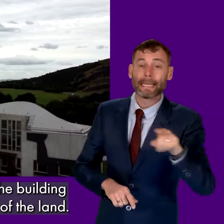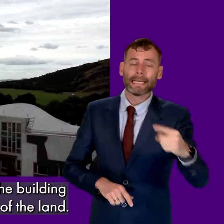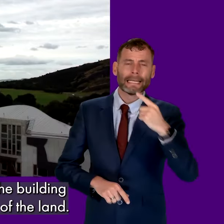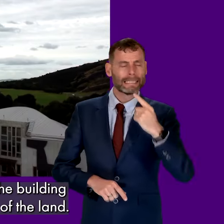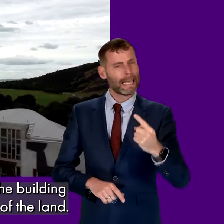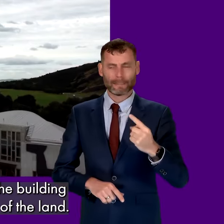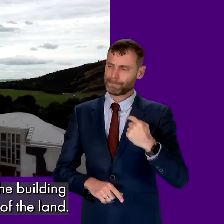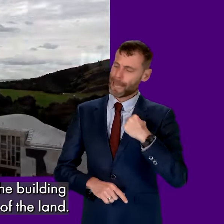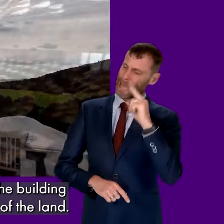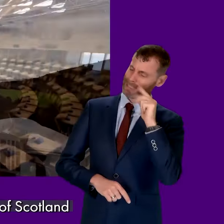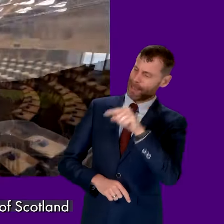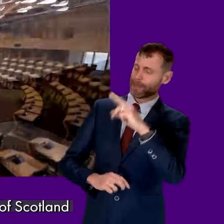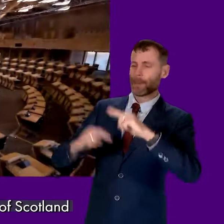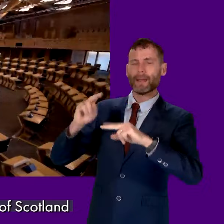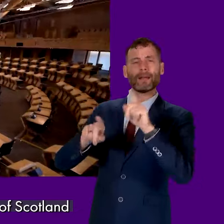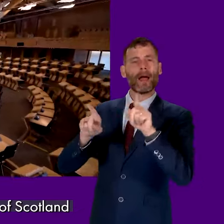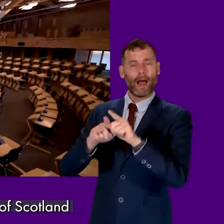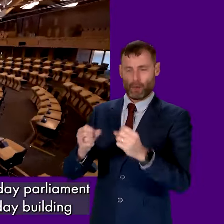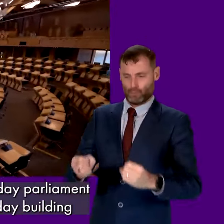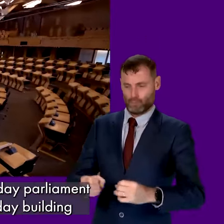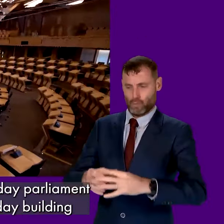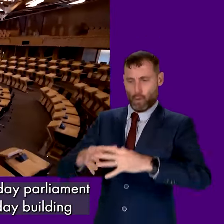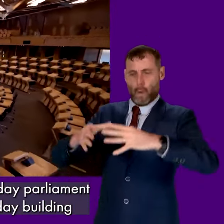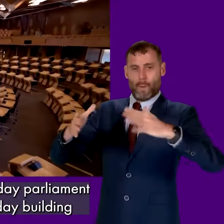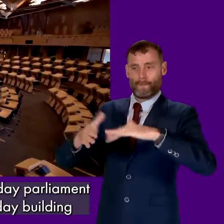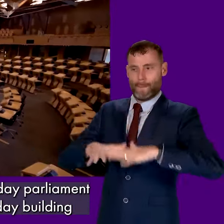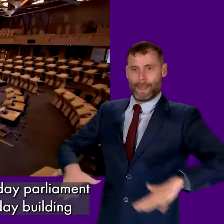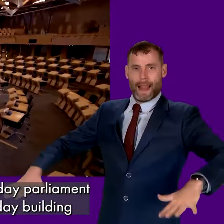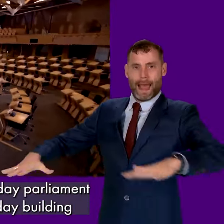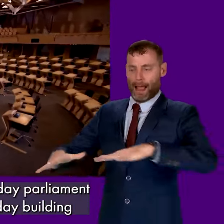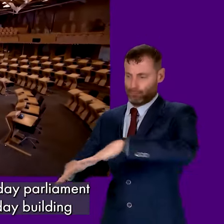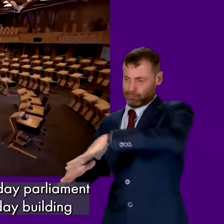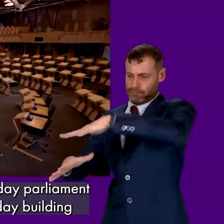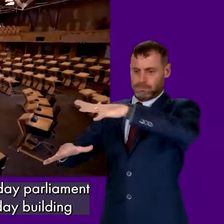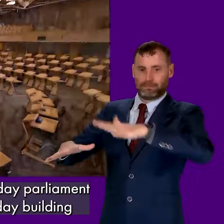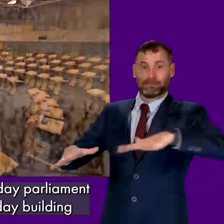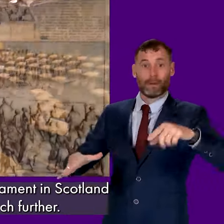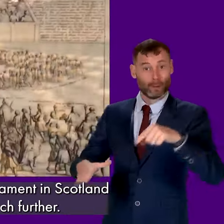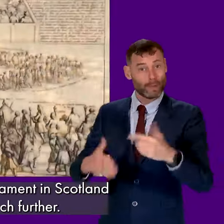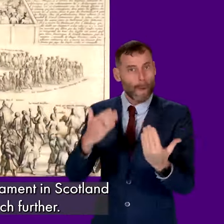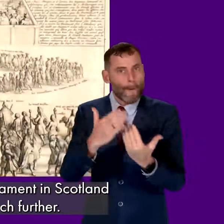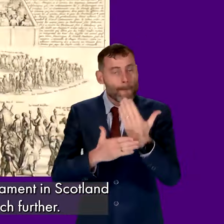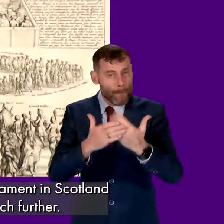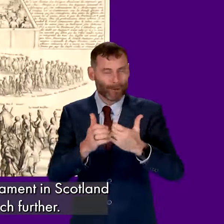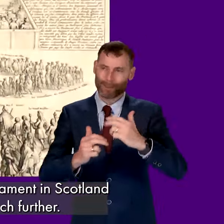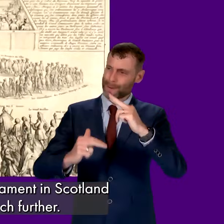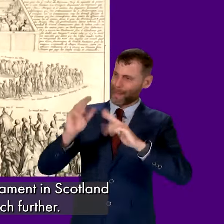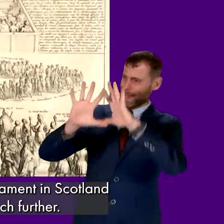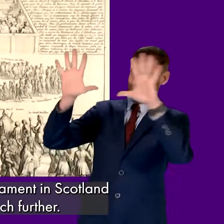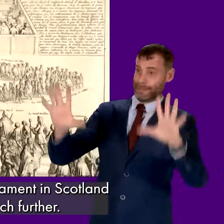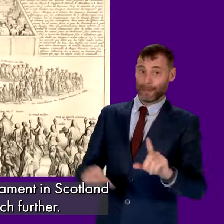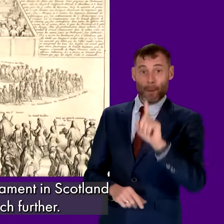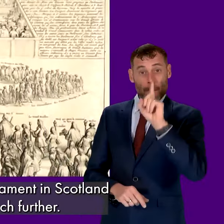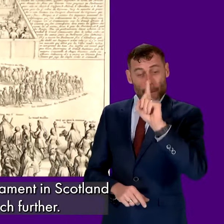land. This Parliament of Scotland may be a modern-day parliament in a modern-day building, but the story of a parliament in